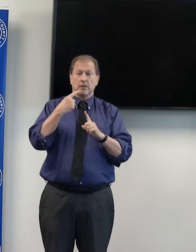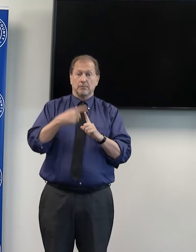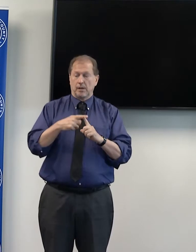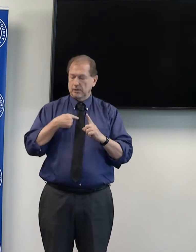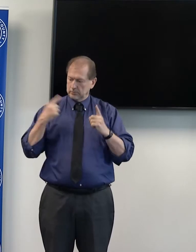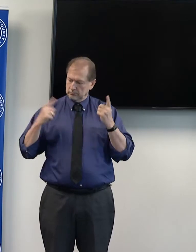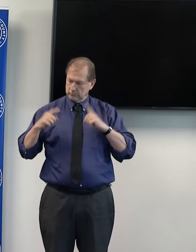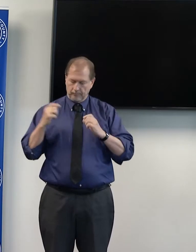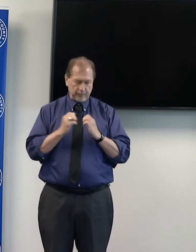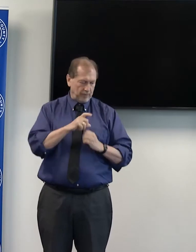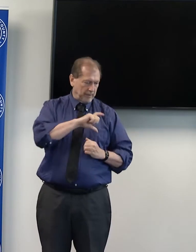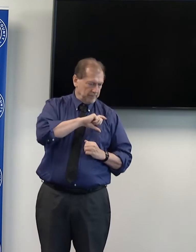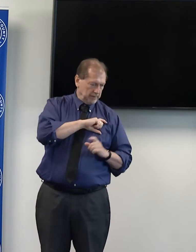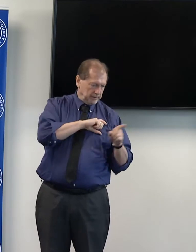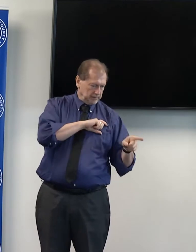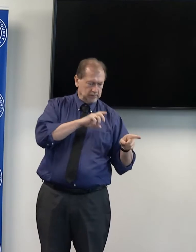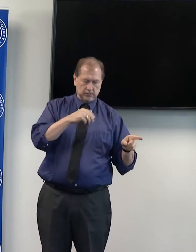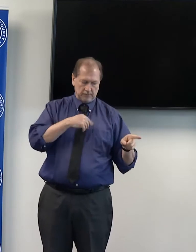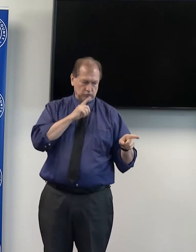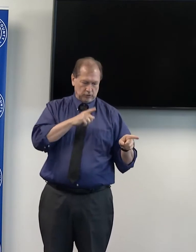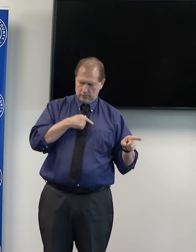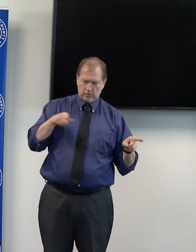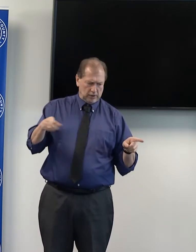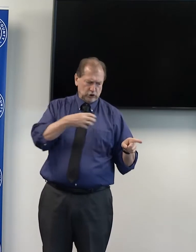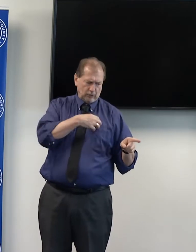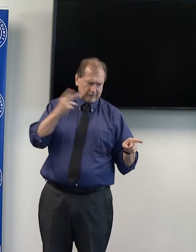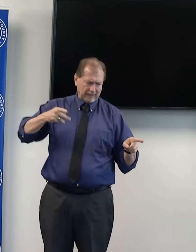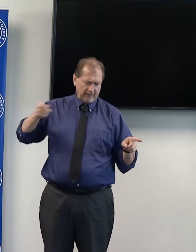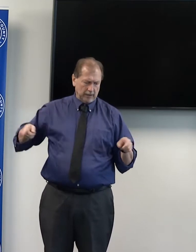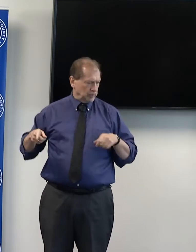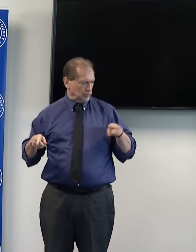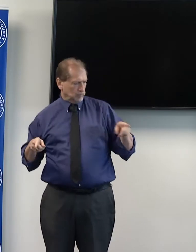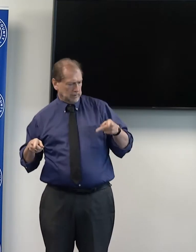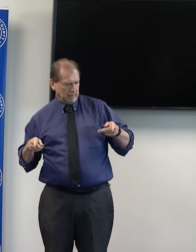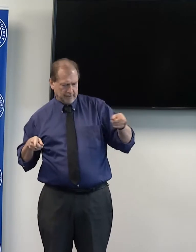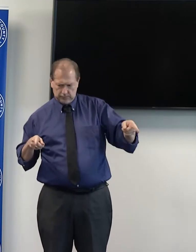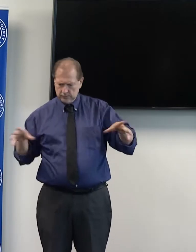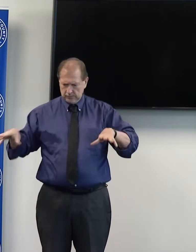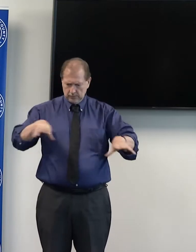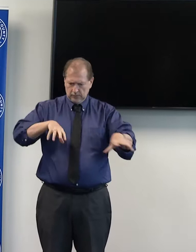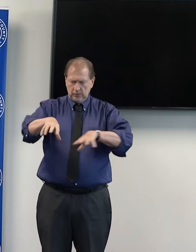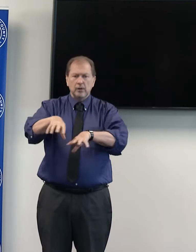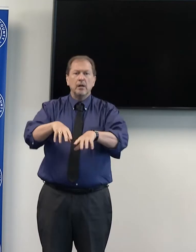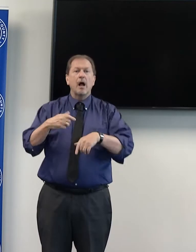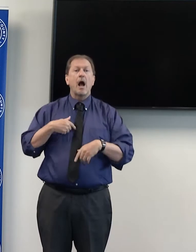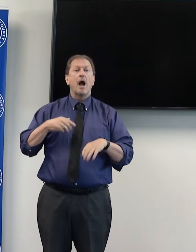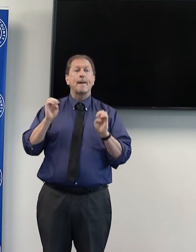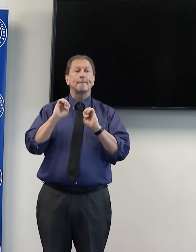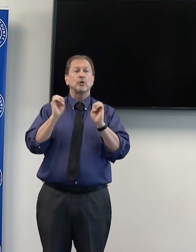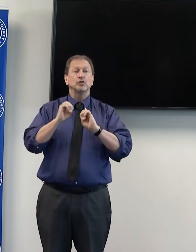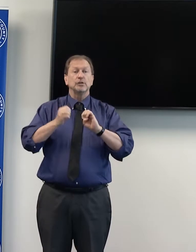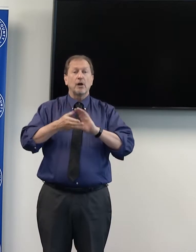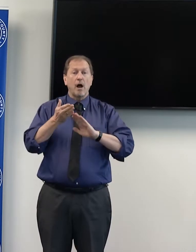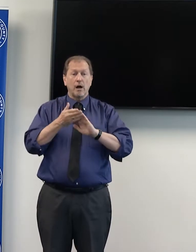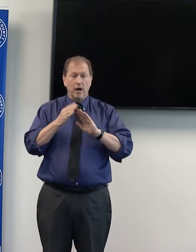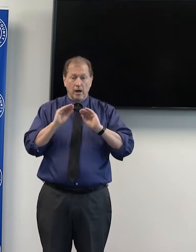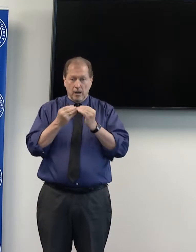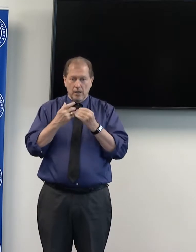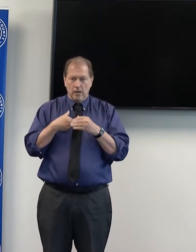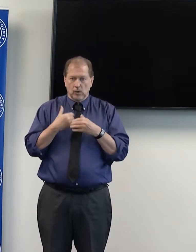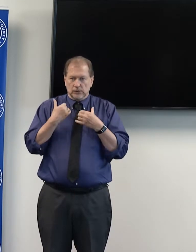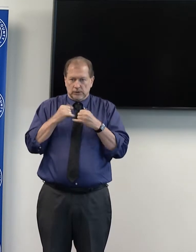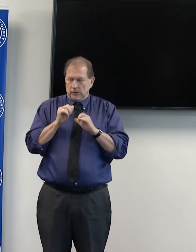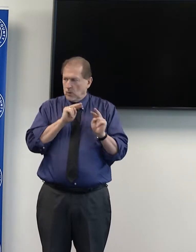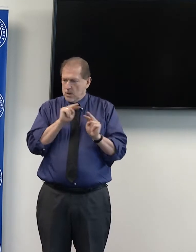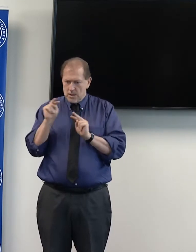to ensure the safety, again, of all of our residents. Our EOC remains activated this morning as we monitor civil unrest